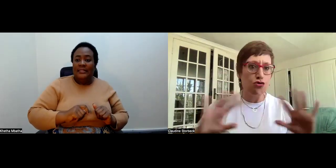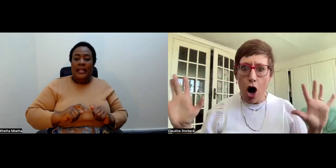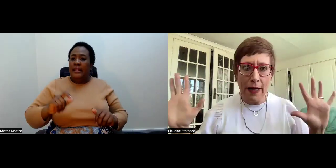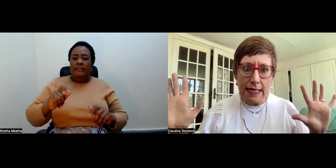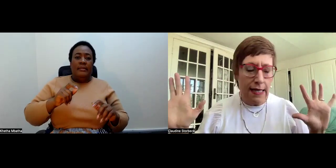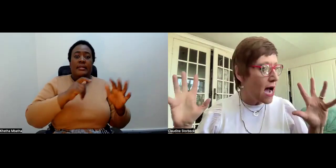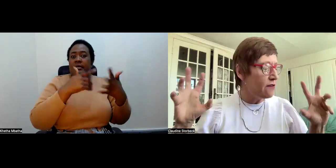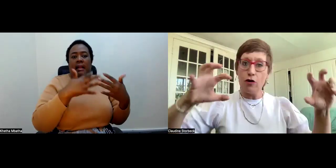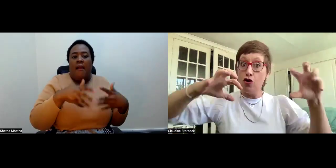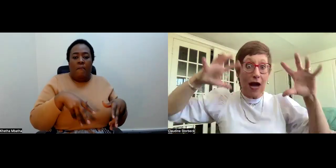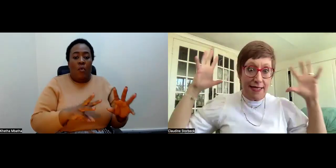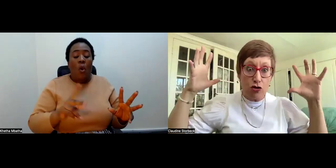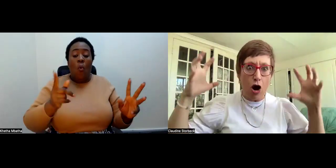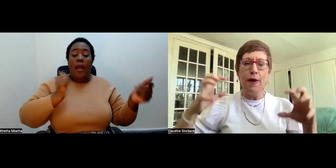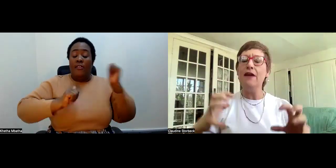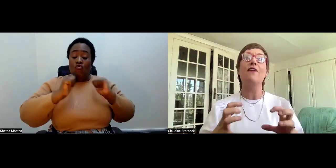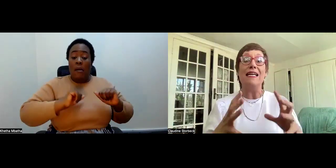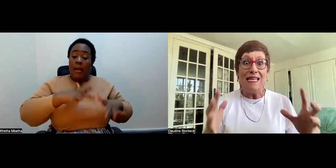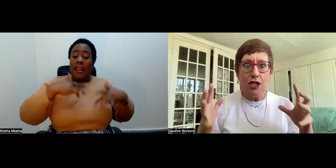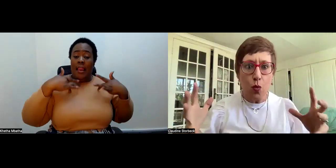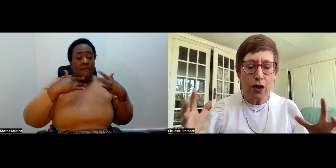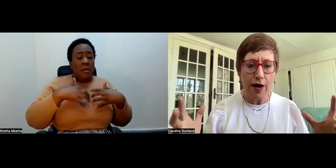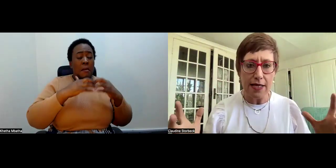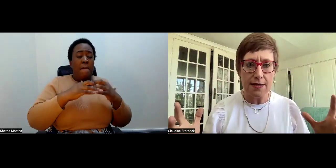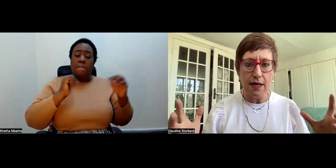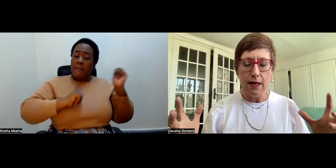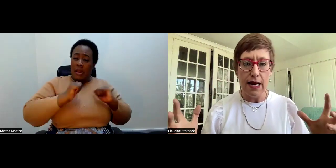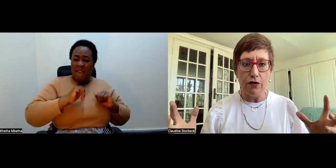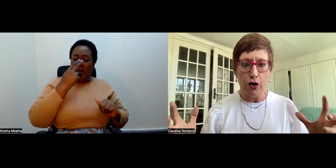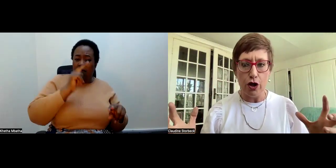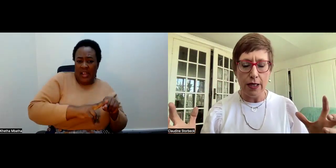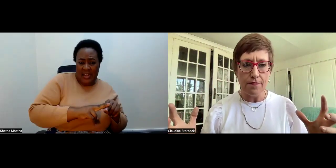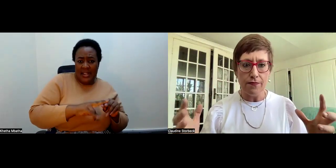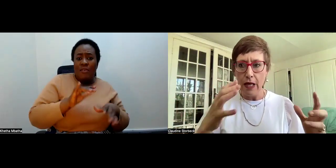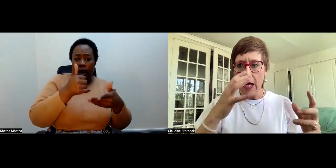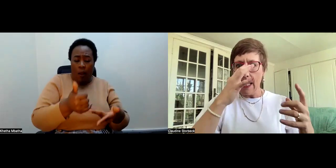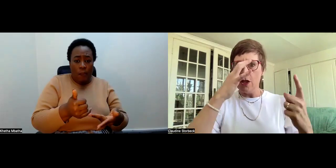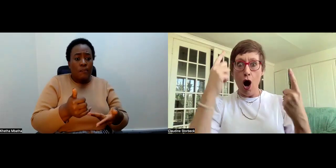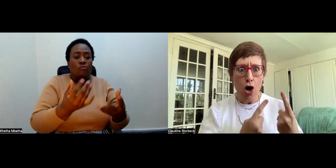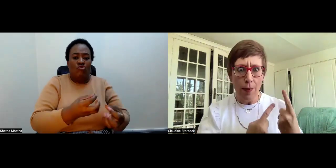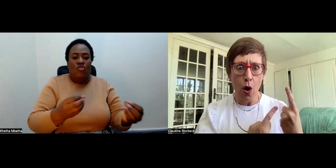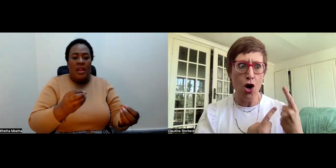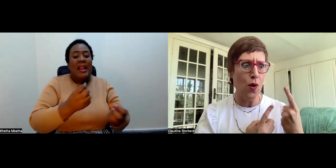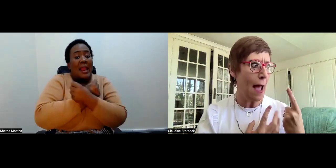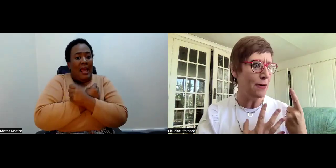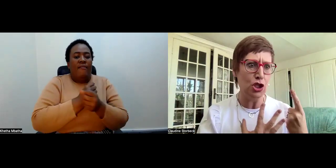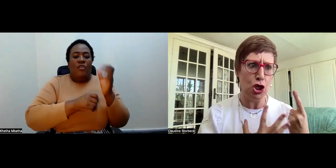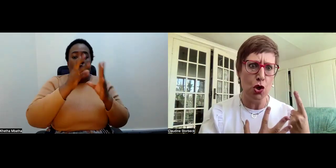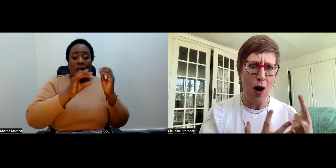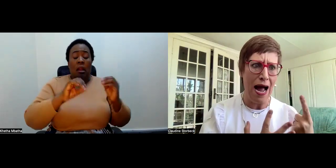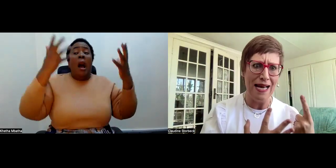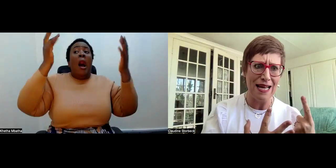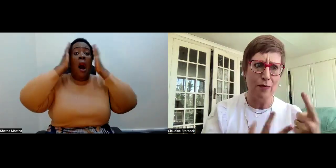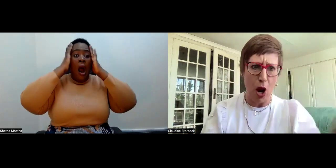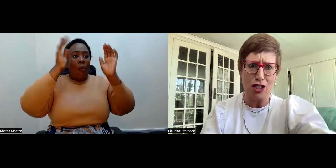because drama is life. Creating drama and fun is what creates love of learning. And so, oh my word, what happened to